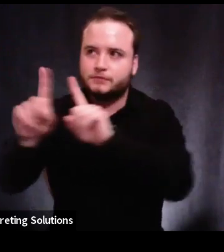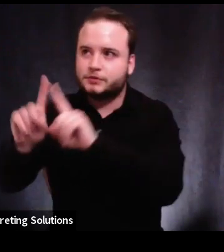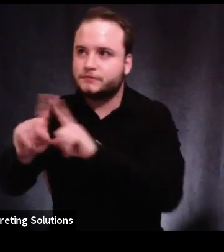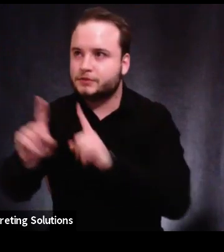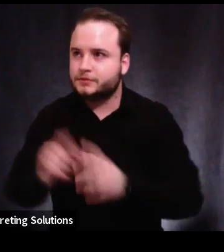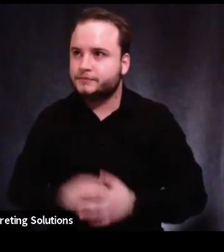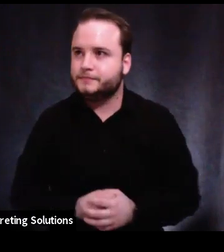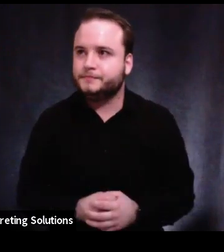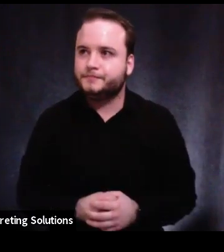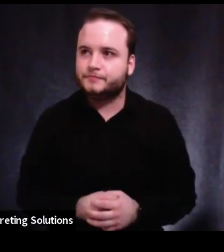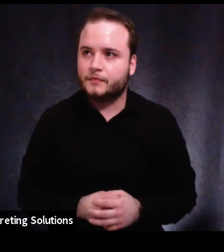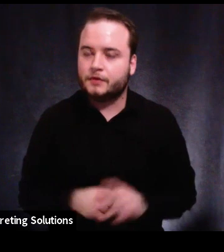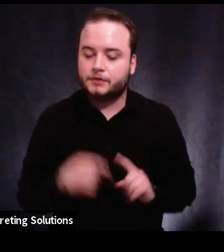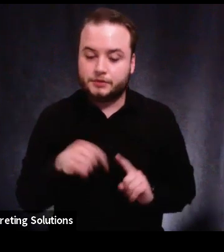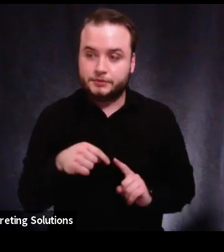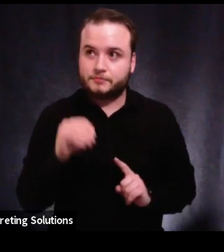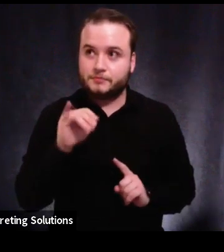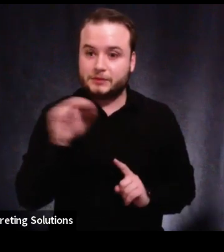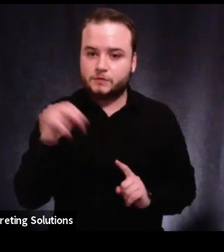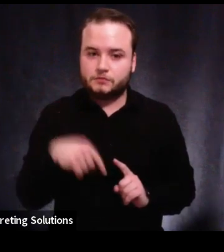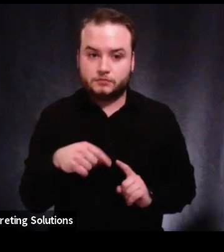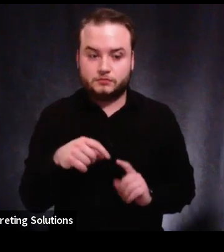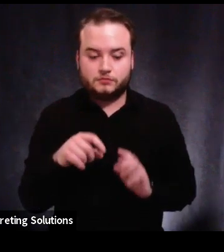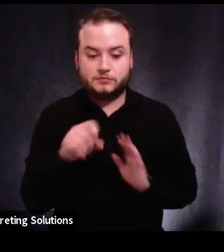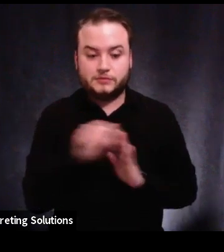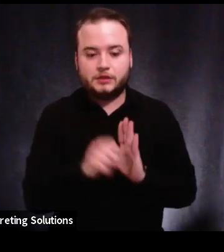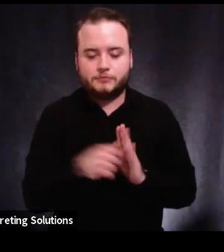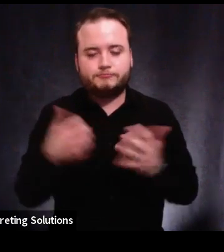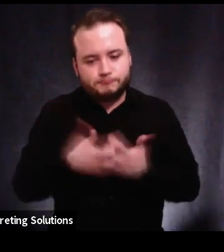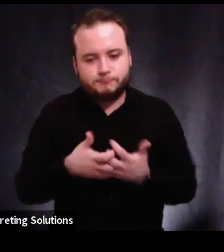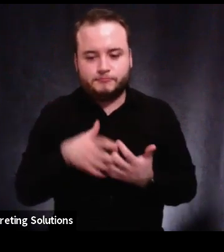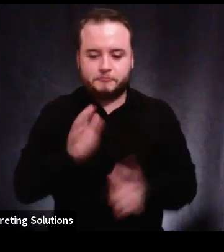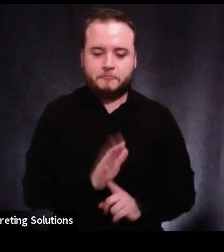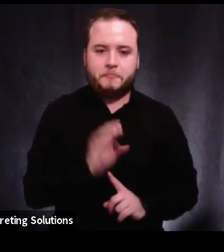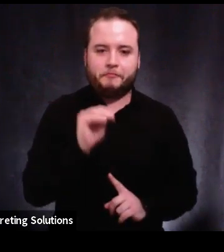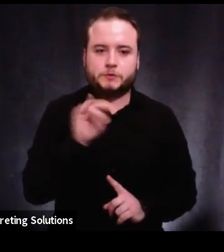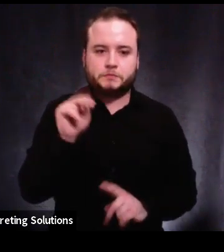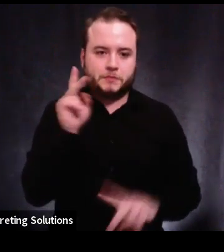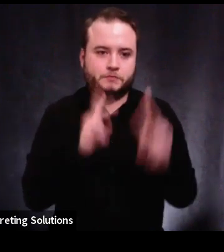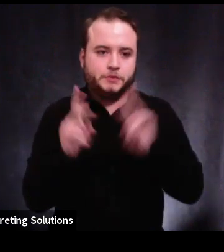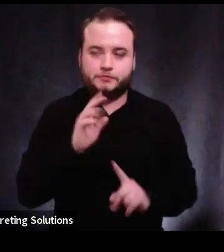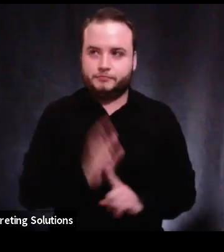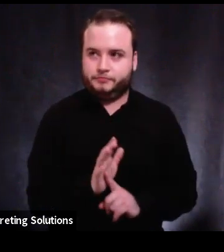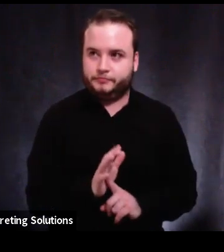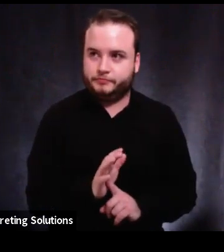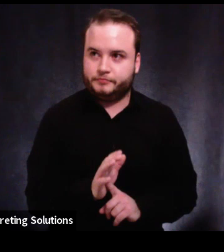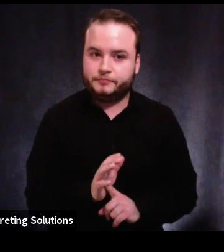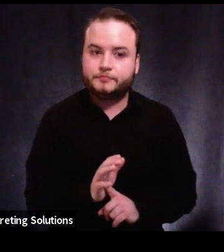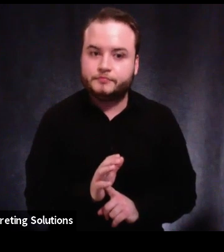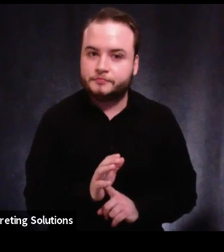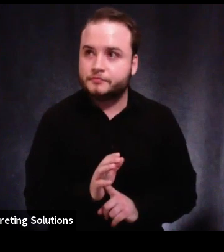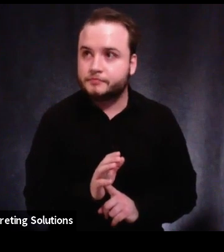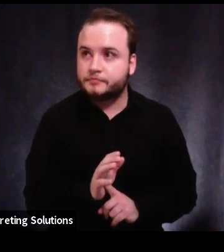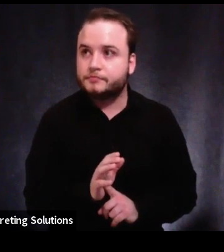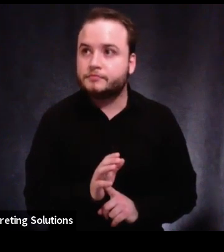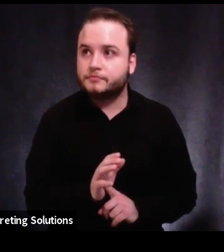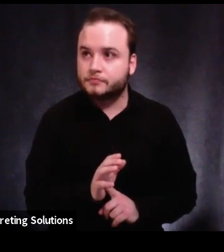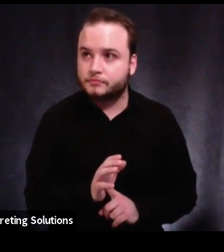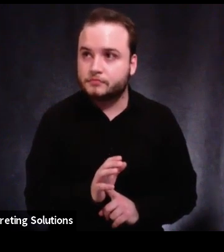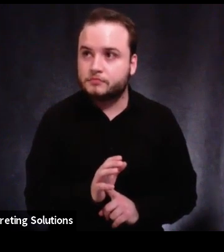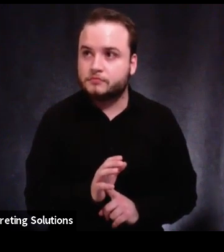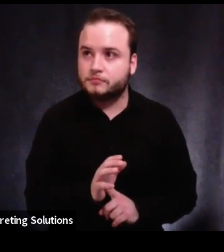scenarios, we, our colleagues at the University of Minnesota, ensure that the model aligns with